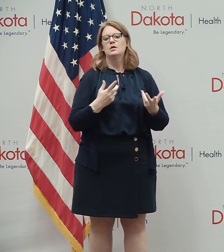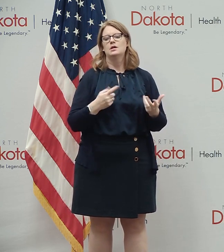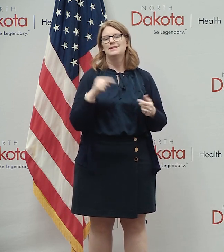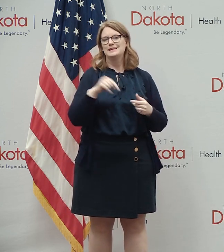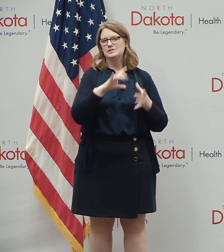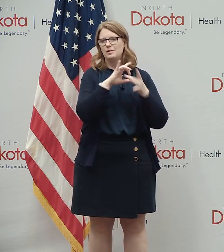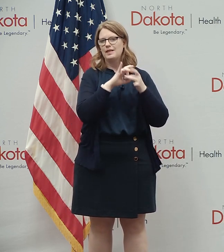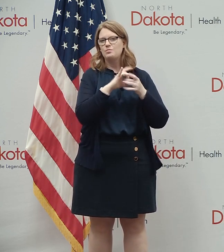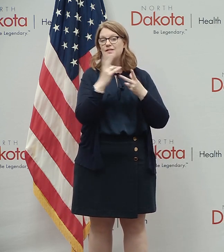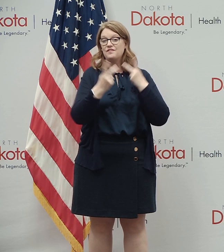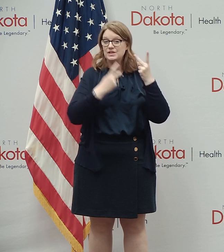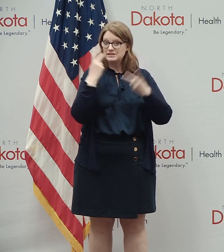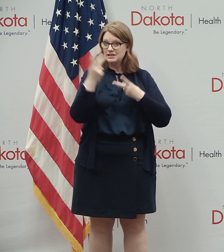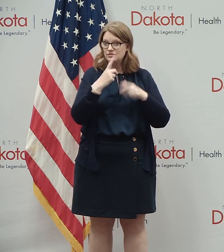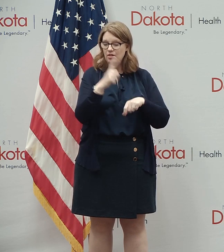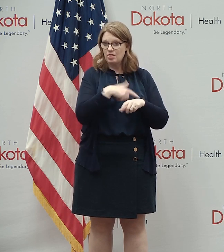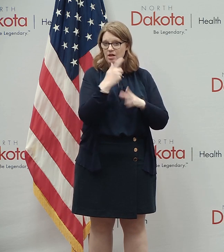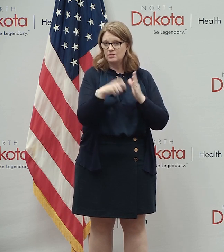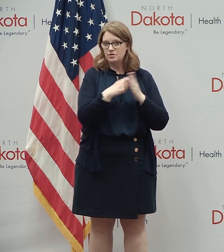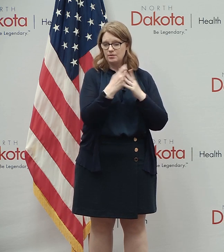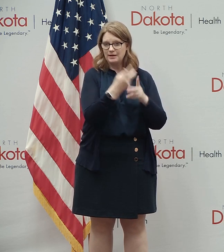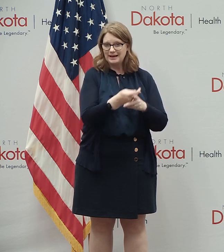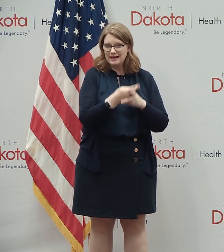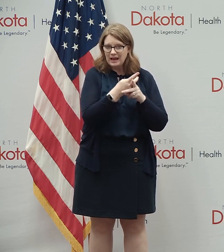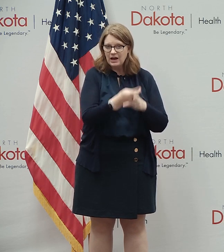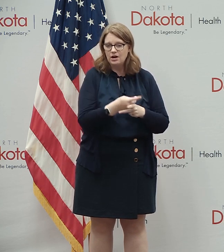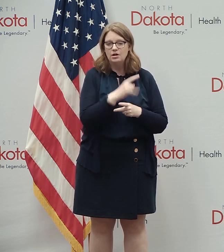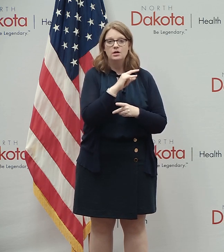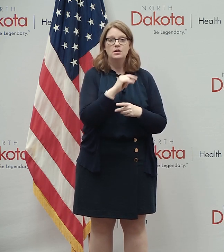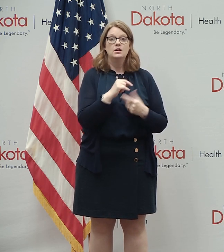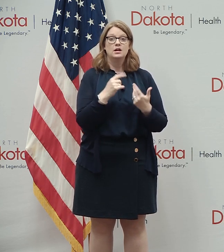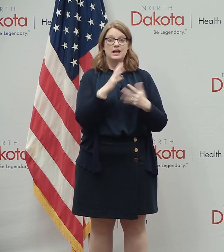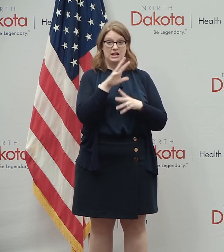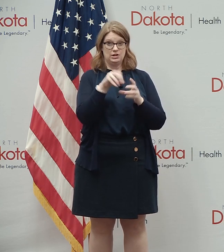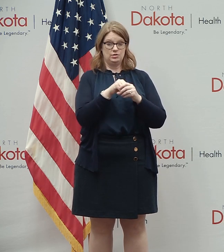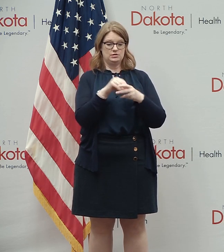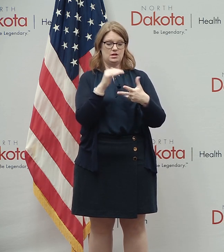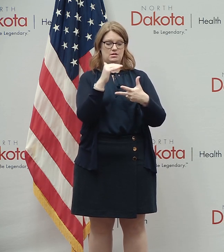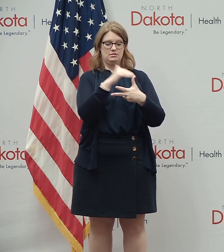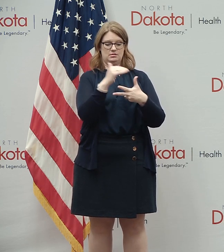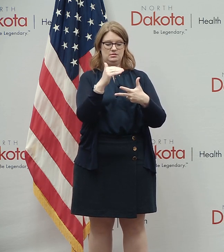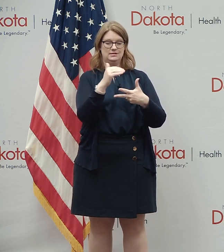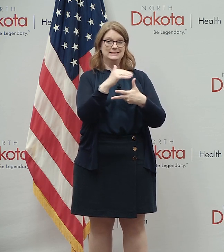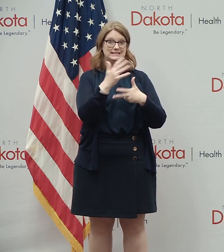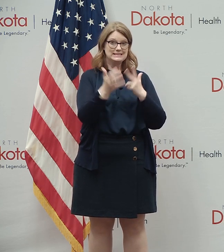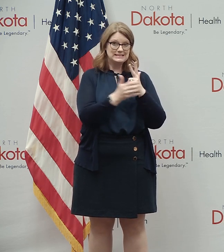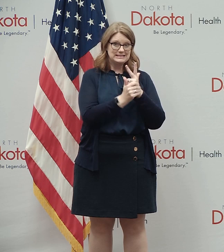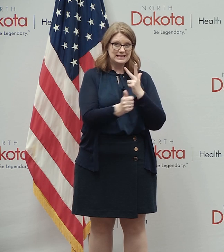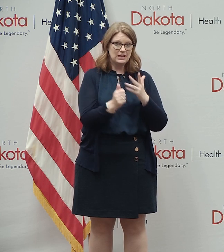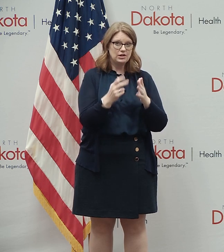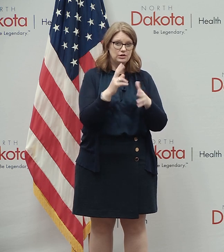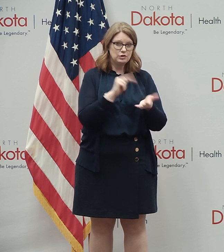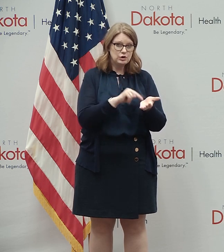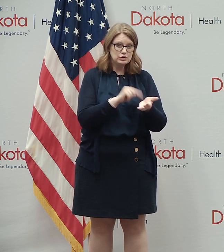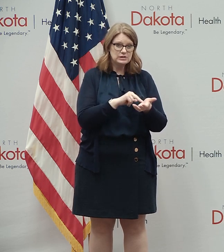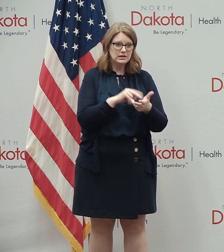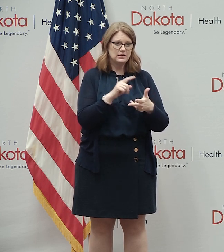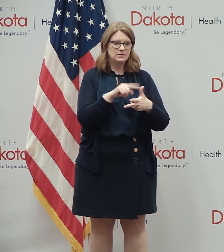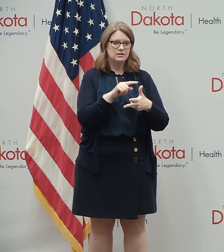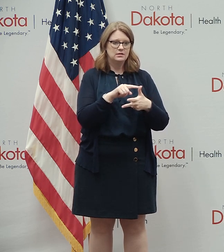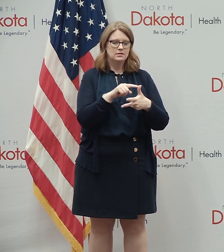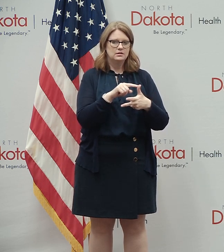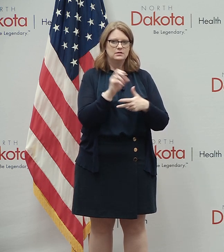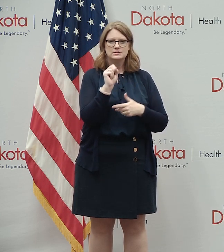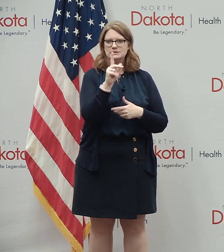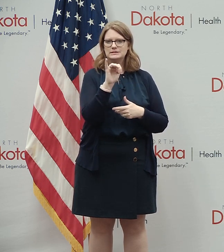related to visitation at long-term care facilities, which includes all 3 levels: skilled nursing, which is something